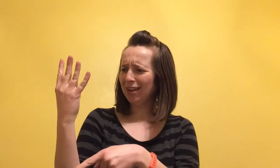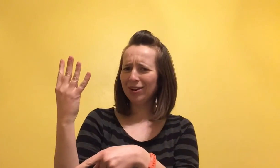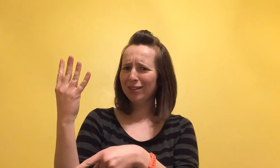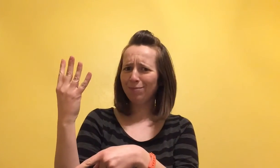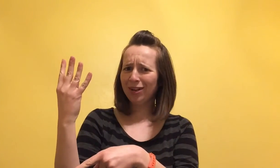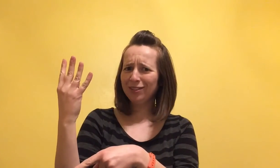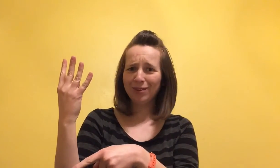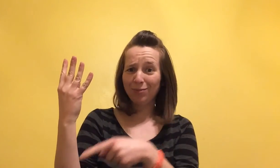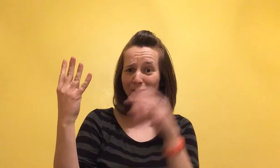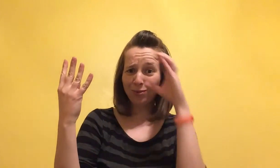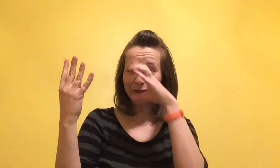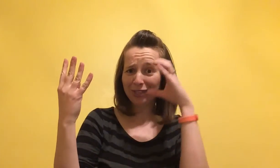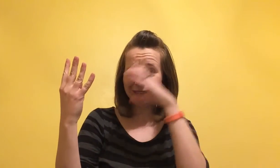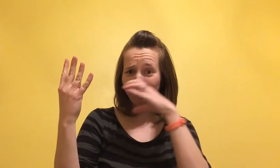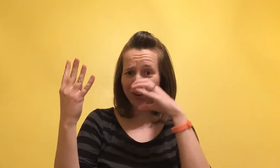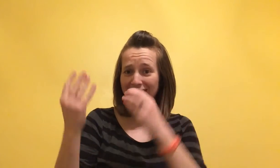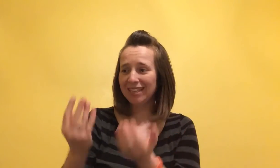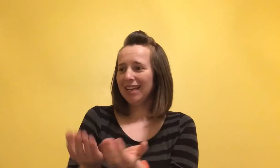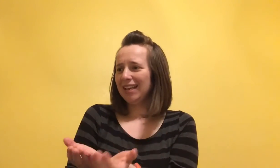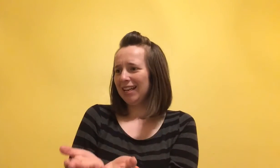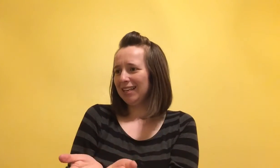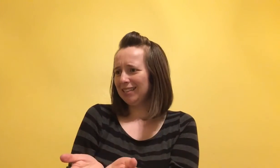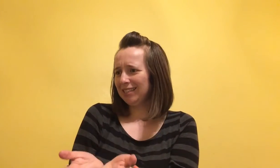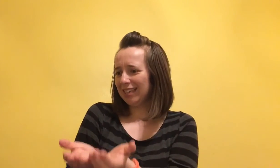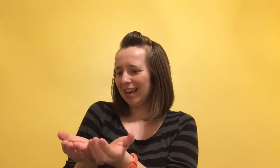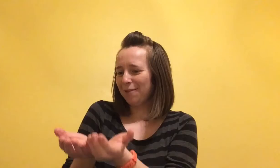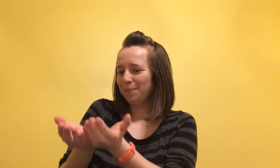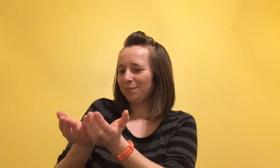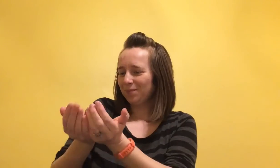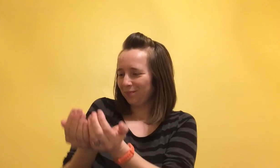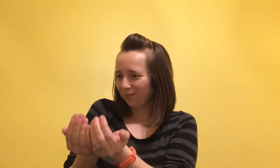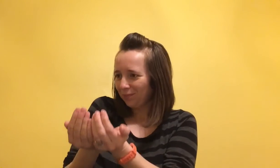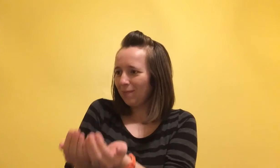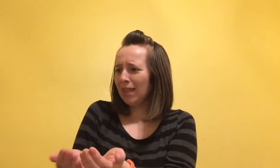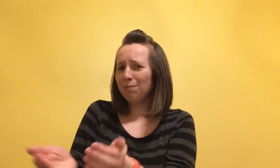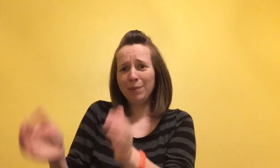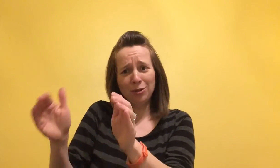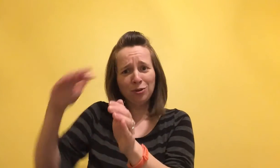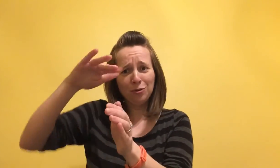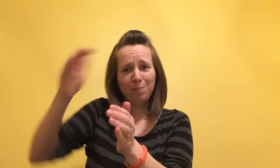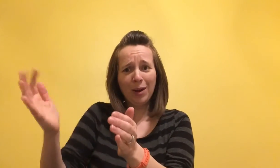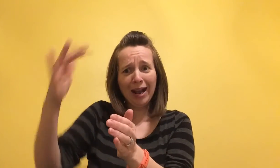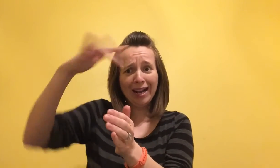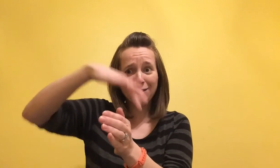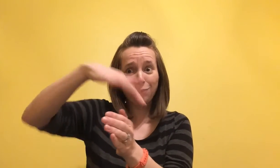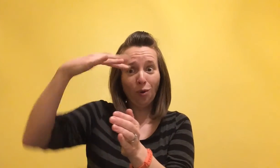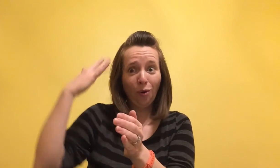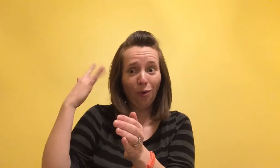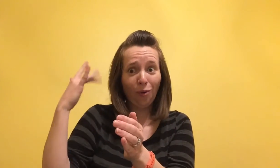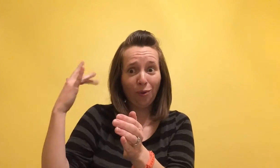at the bottom that we always try to find? It is a big old pot of